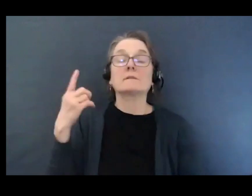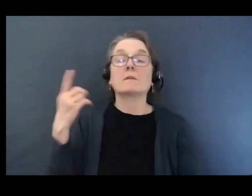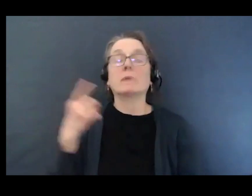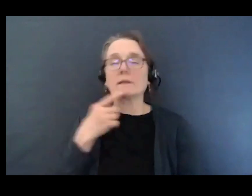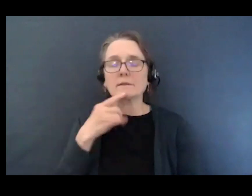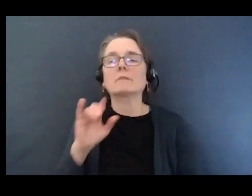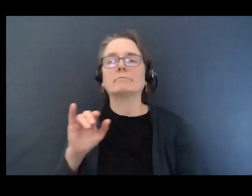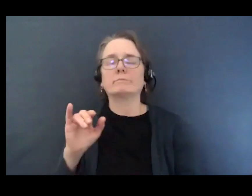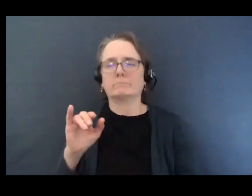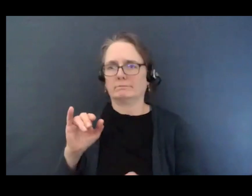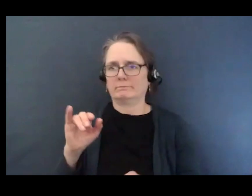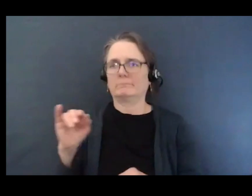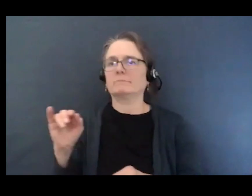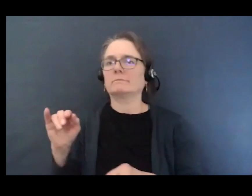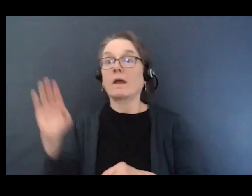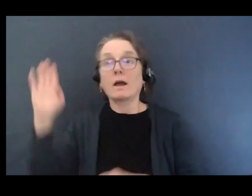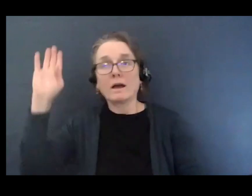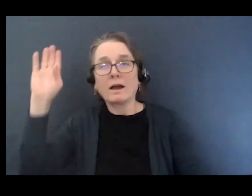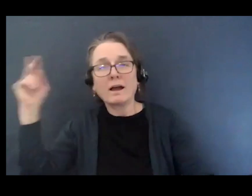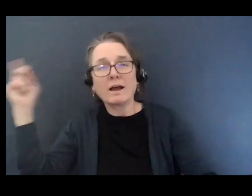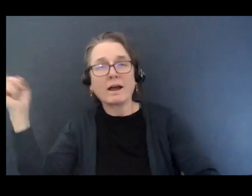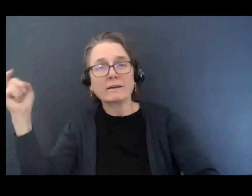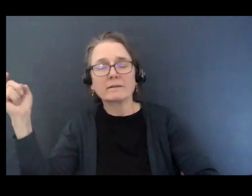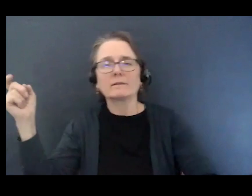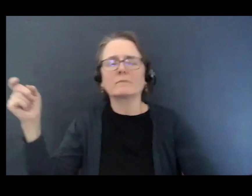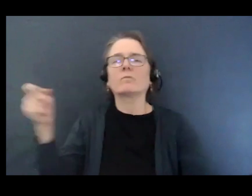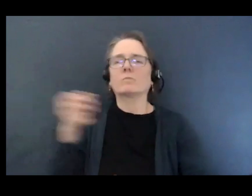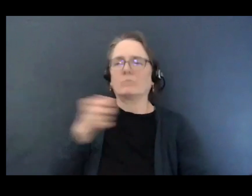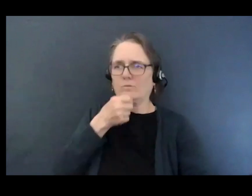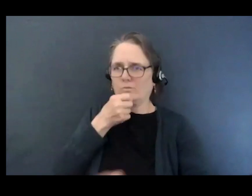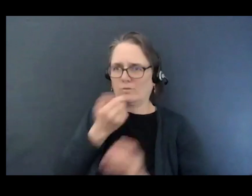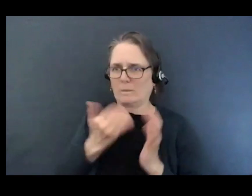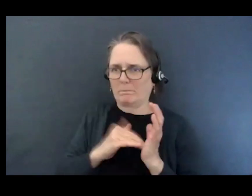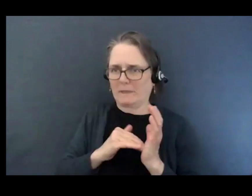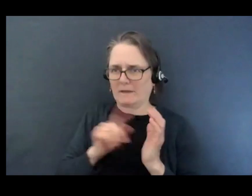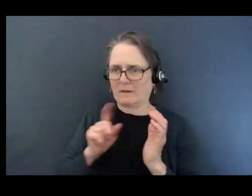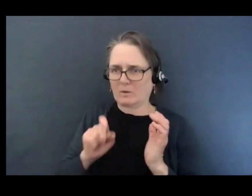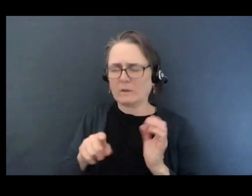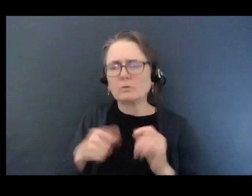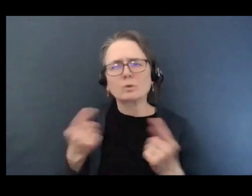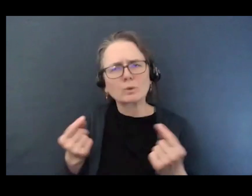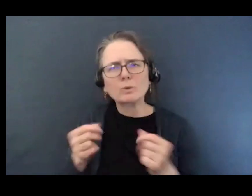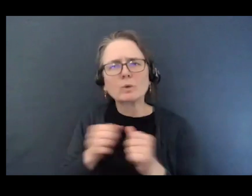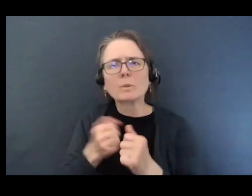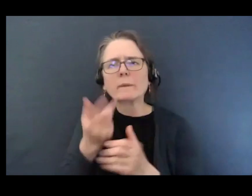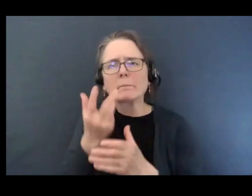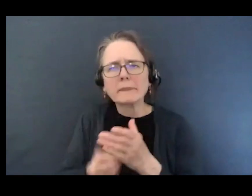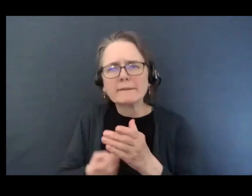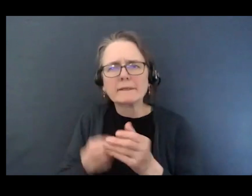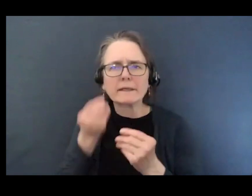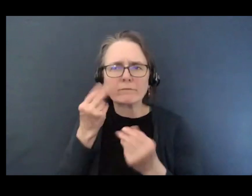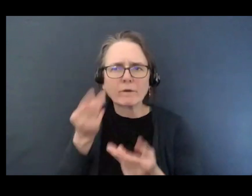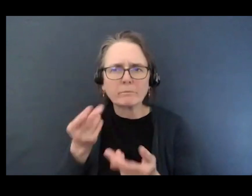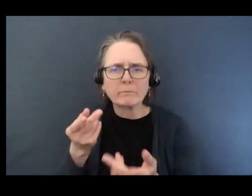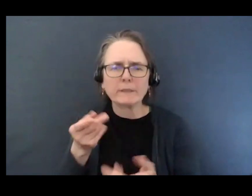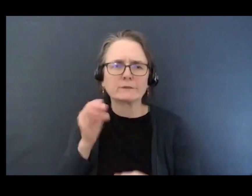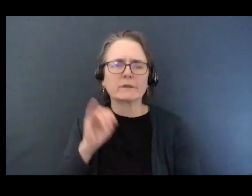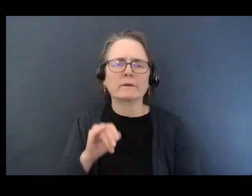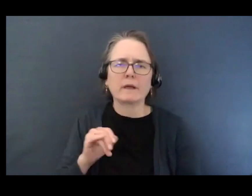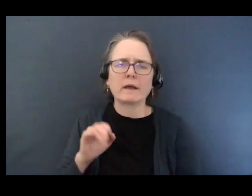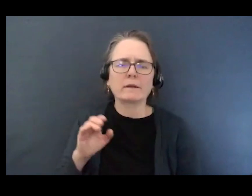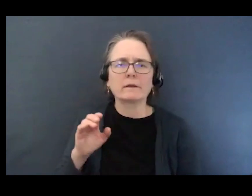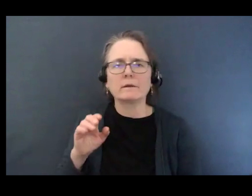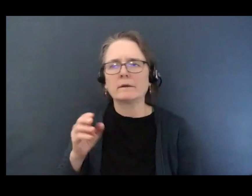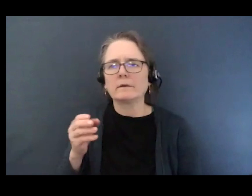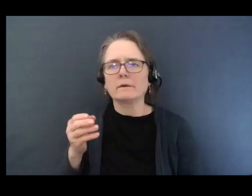So what do you do with missing data? Because you mentioned grabbing from OSM, the sidewalk infrastructure and things like that. Yeah, I mean,